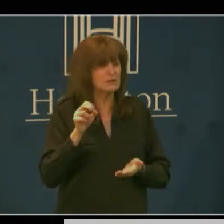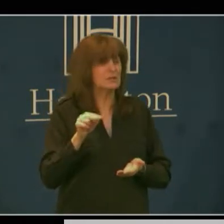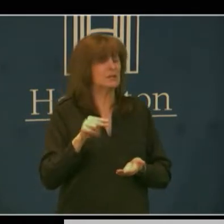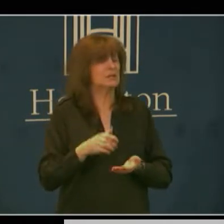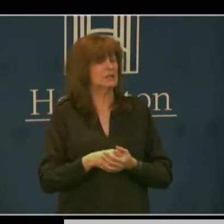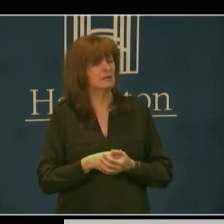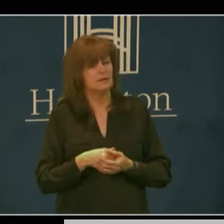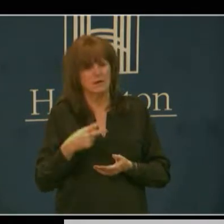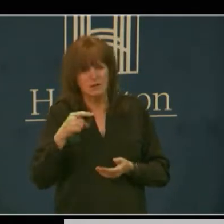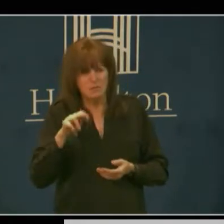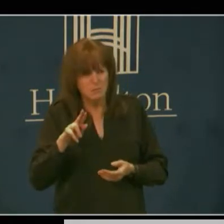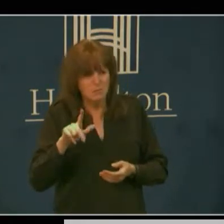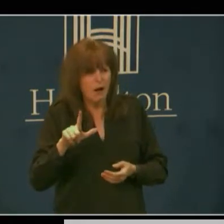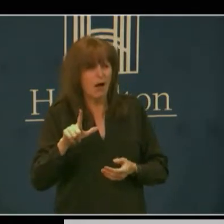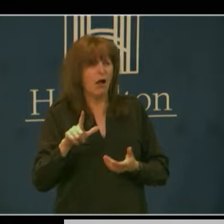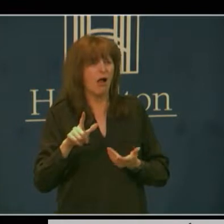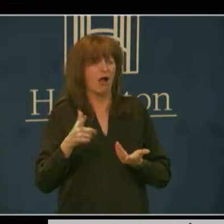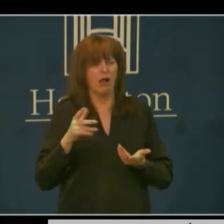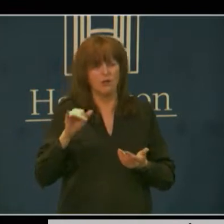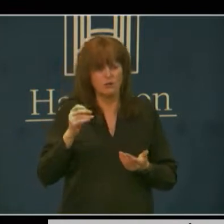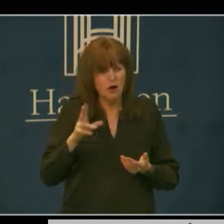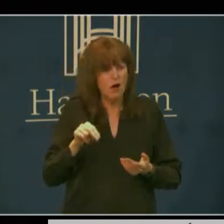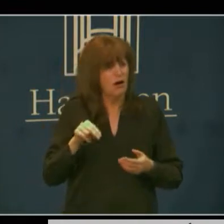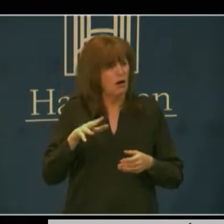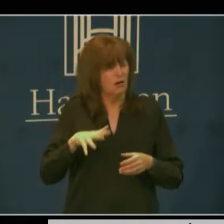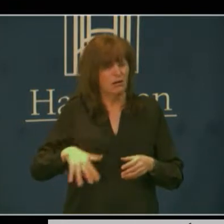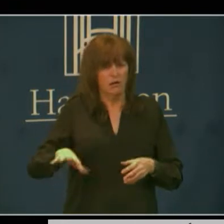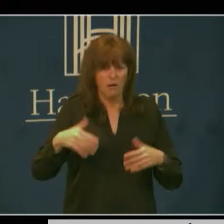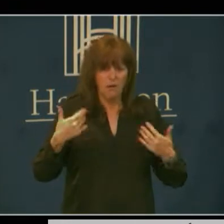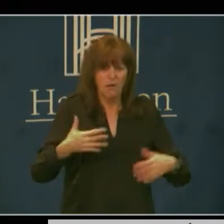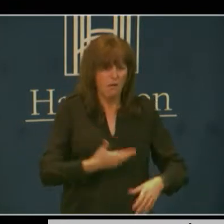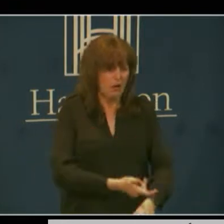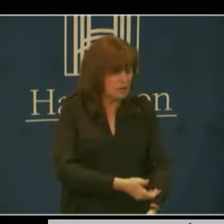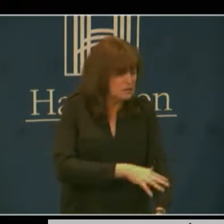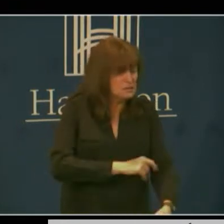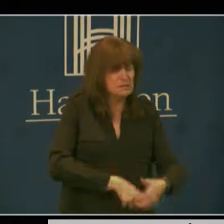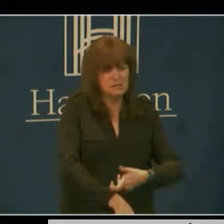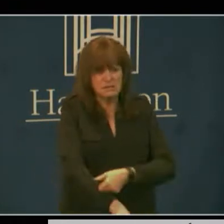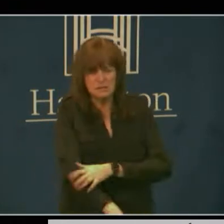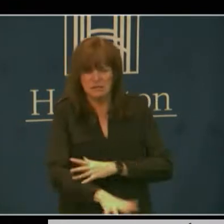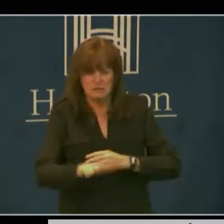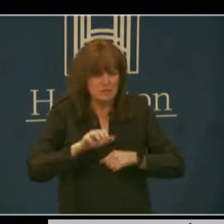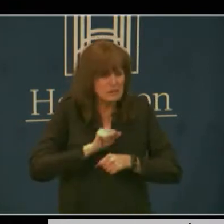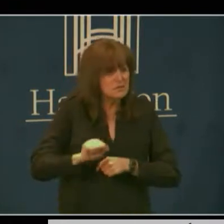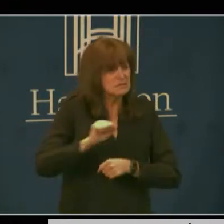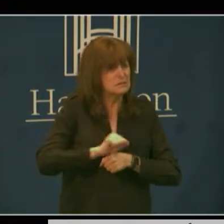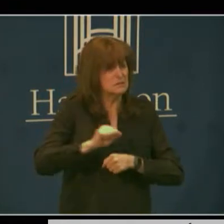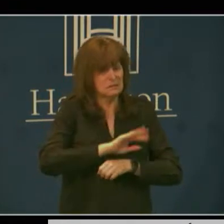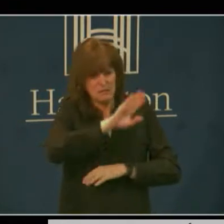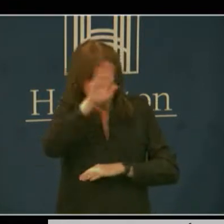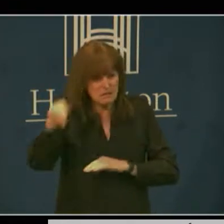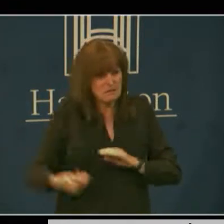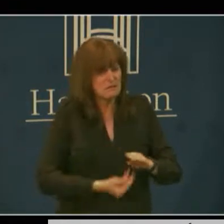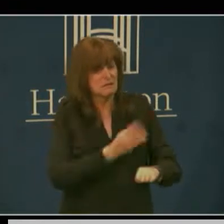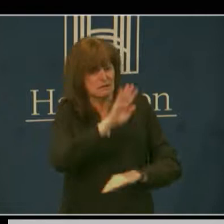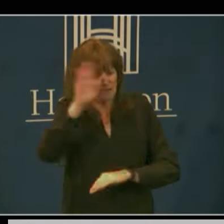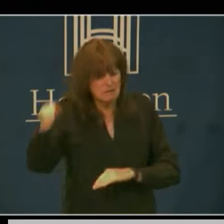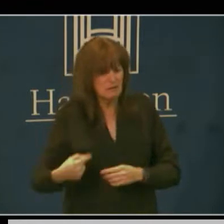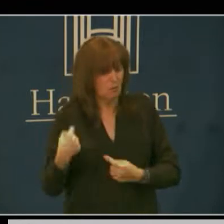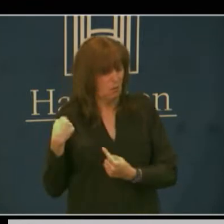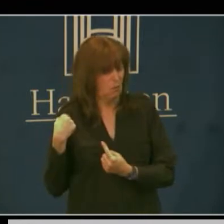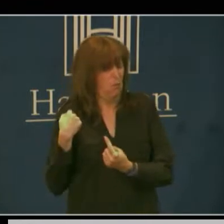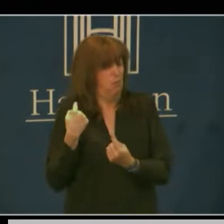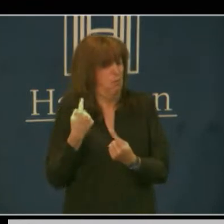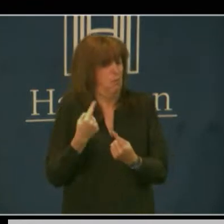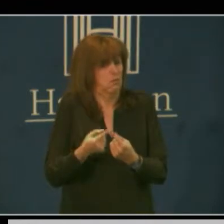And they are to be congratulated for continuing on with that work almost full time since this whole issue started, and will continue to do